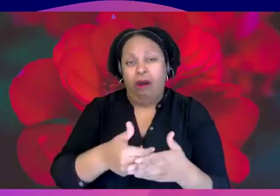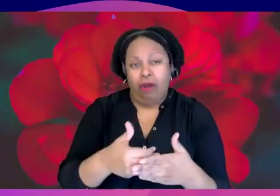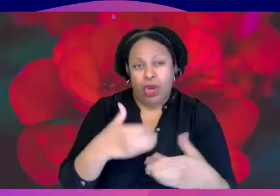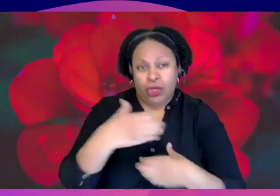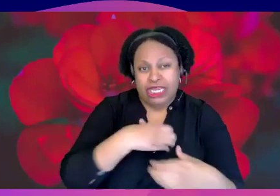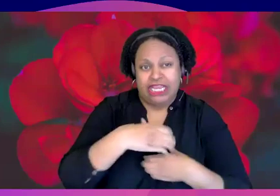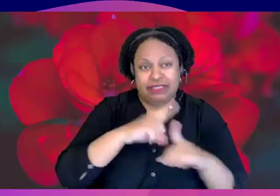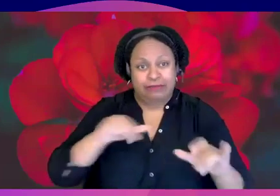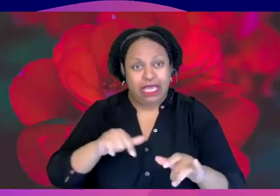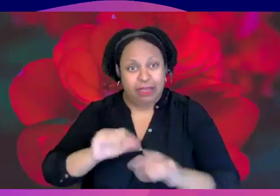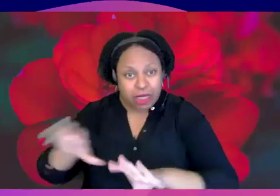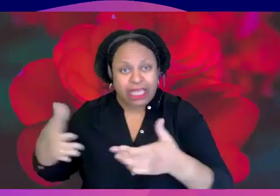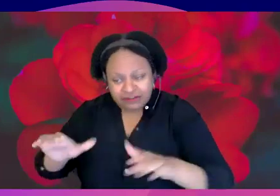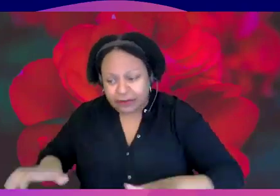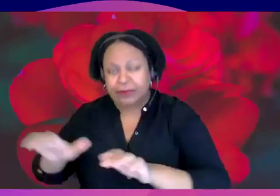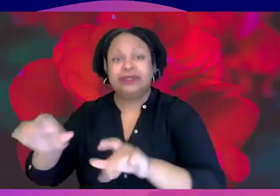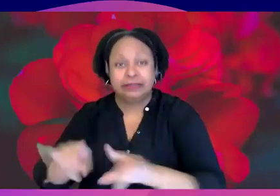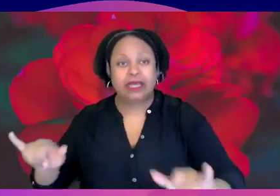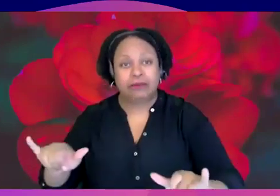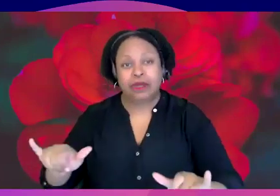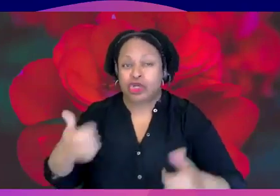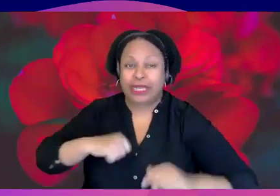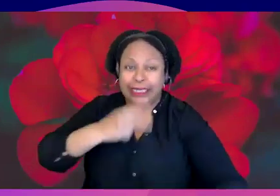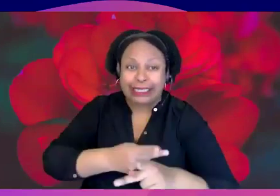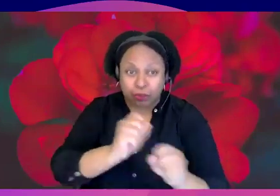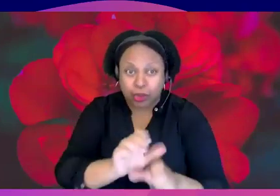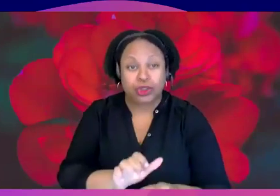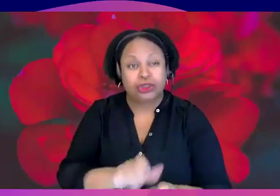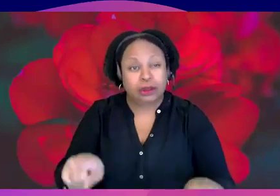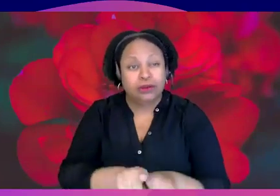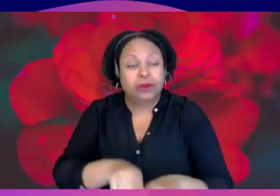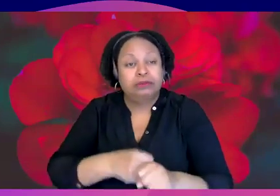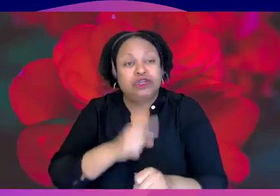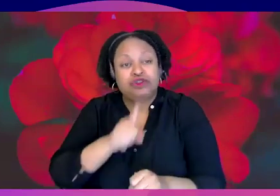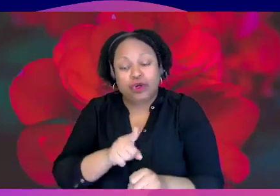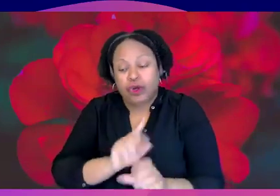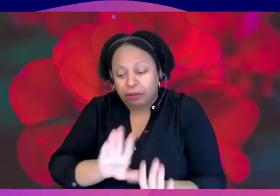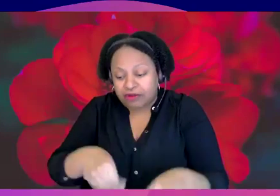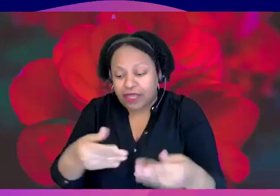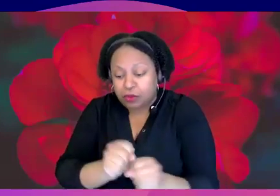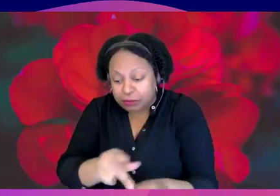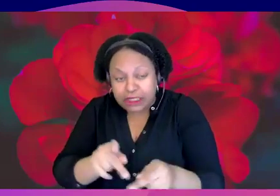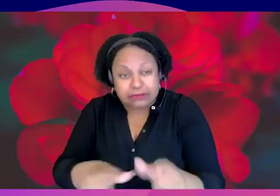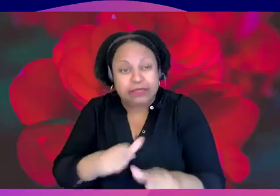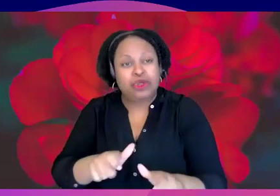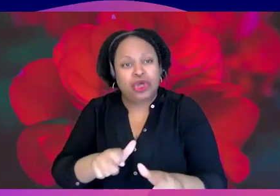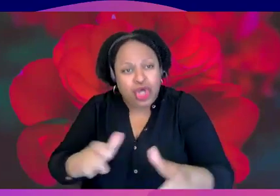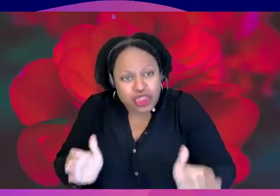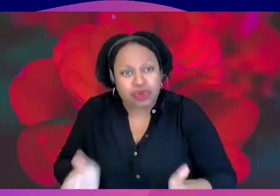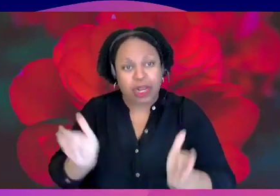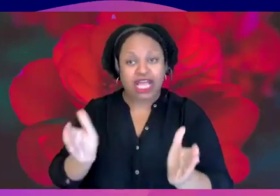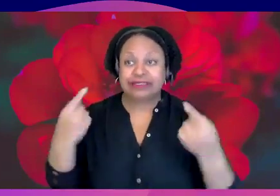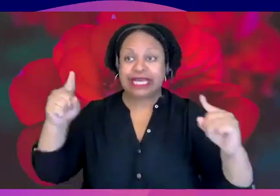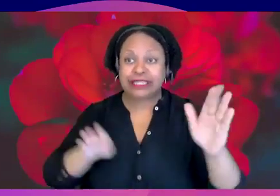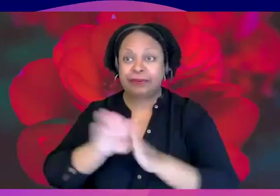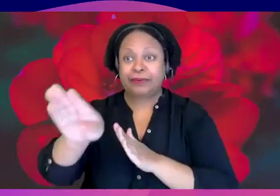mobilization efforts to not only retain the workers, but to provide workplaces where they can thrive and succeed, where they can